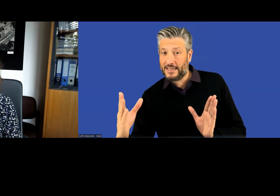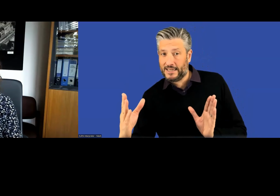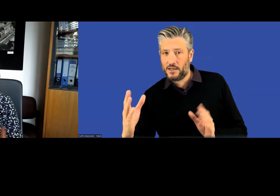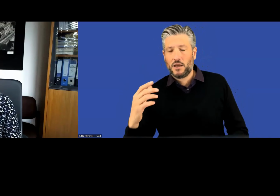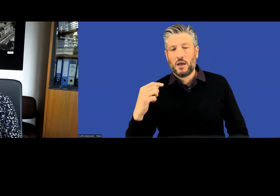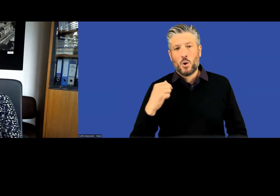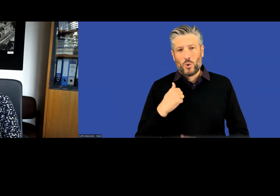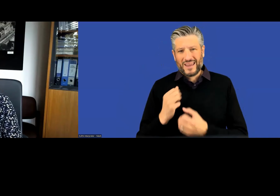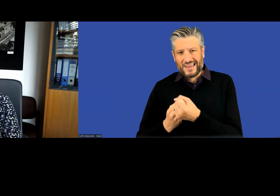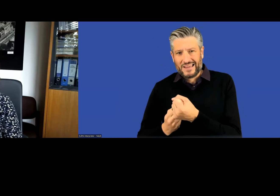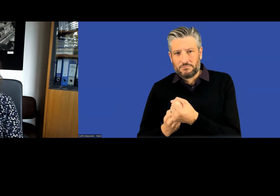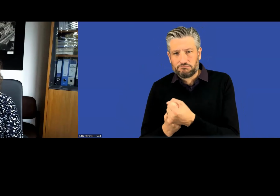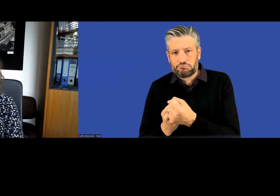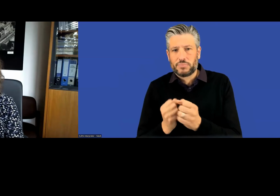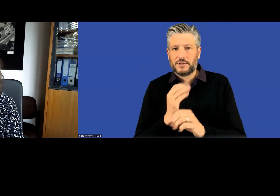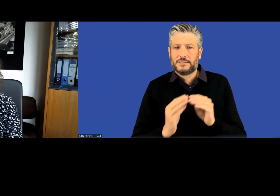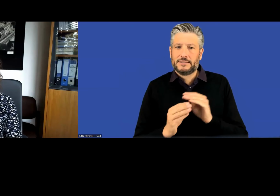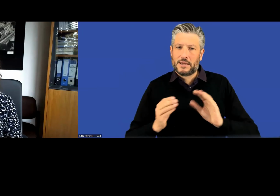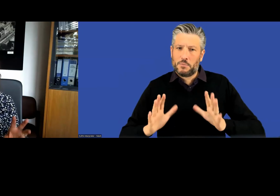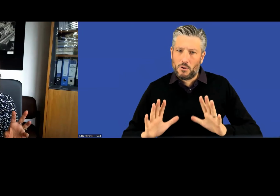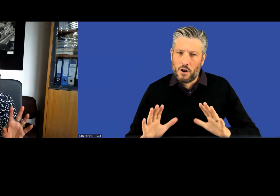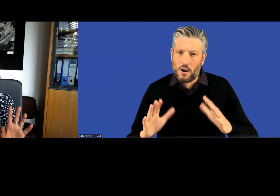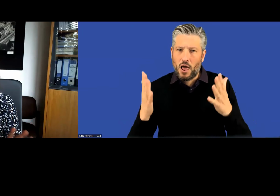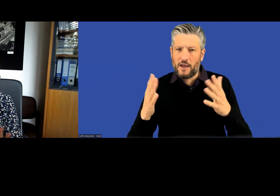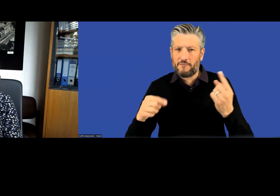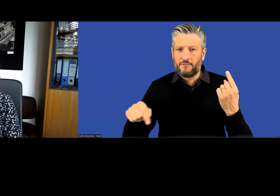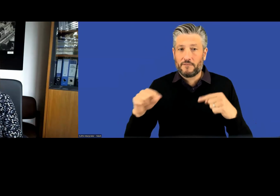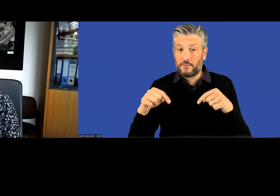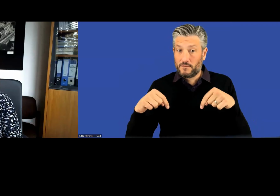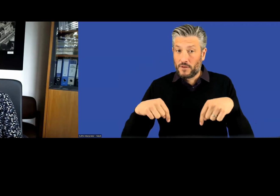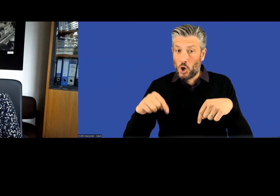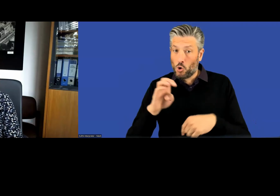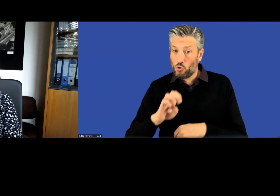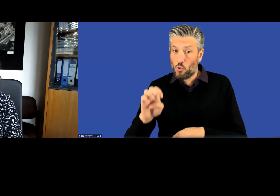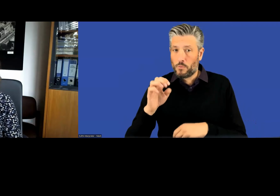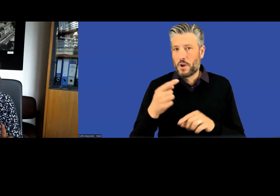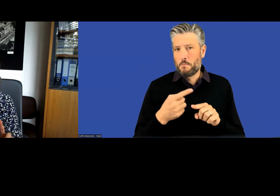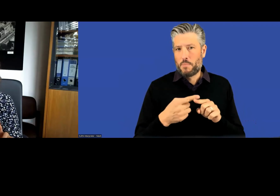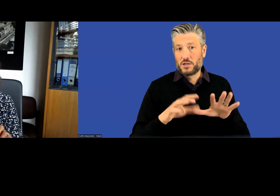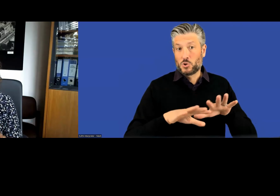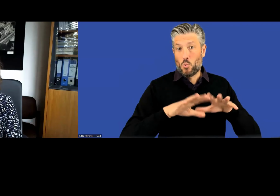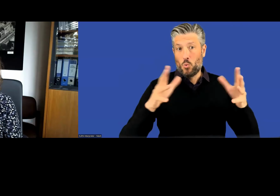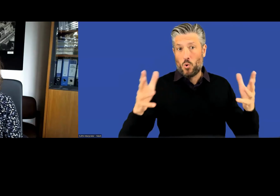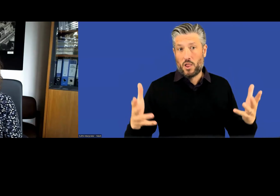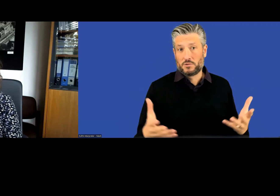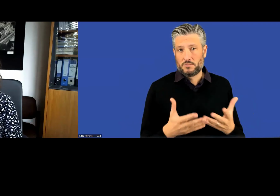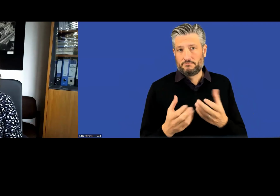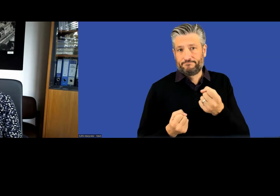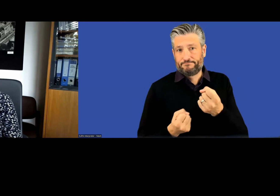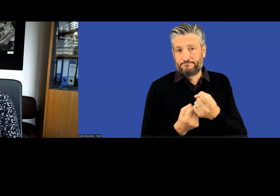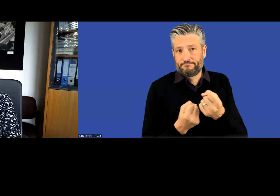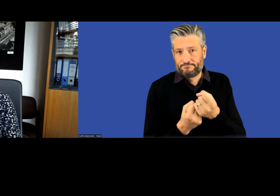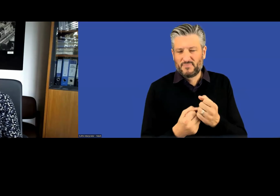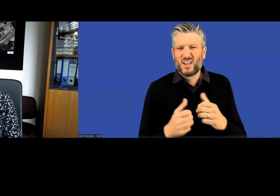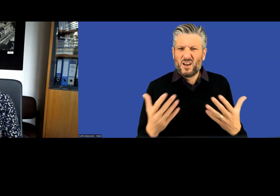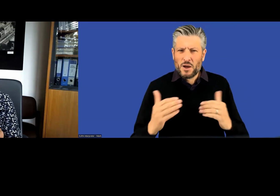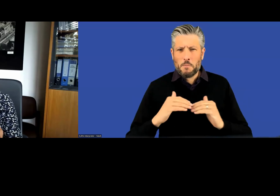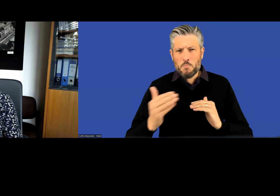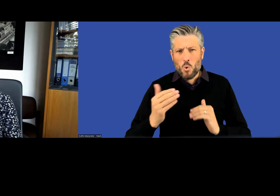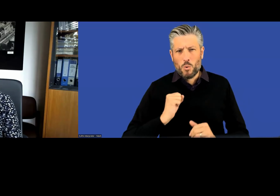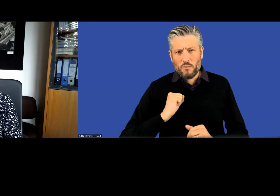in Europe, but also around the world. And I'm going to quote from the strategy to say, accelerated digital transformation